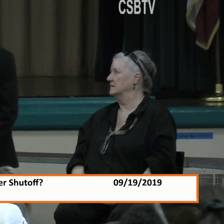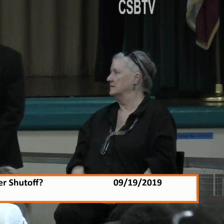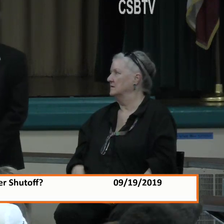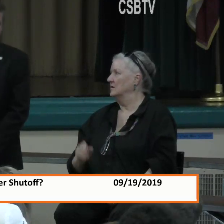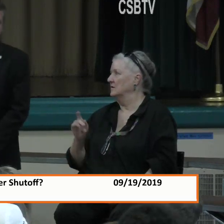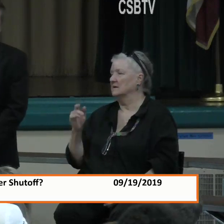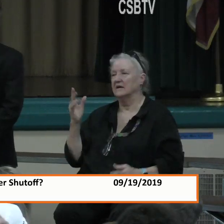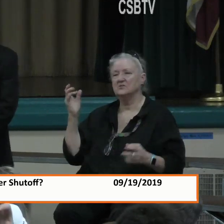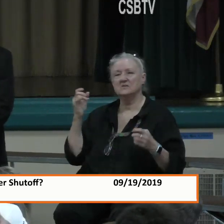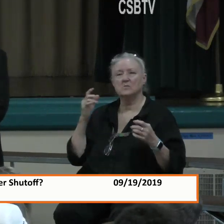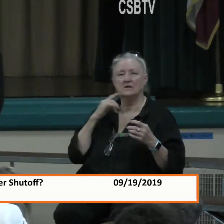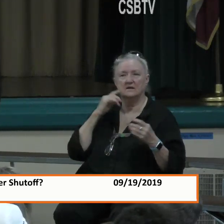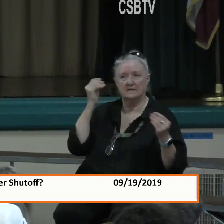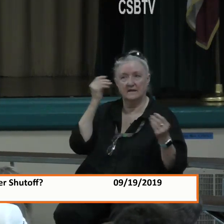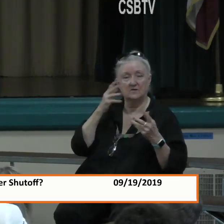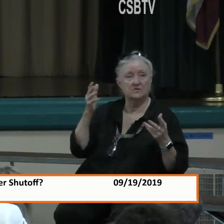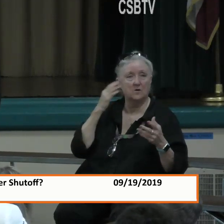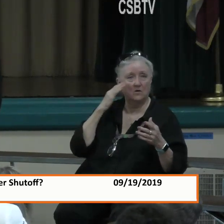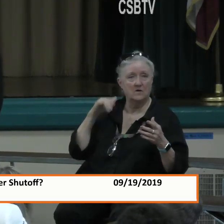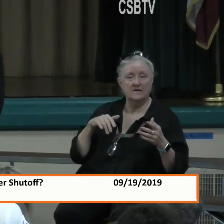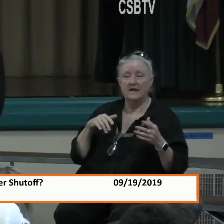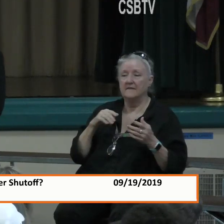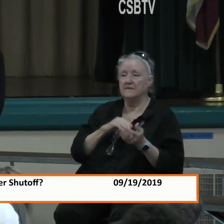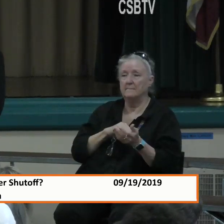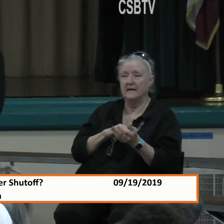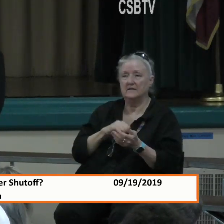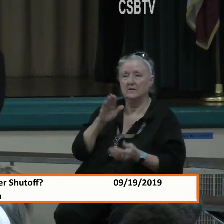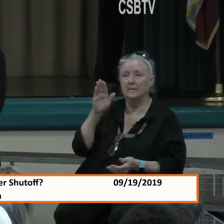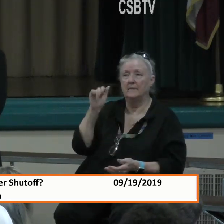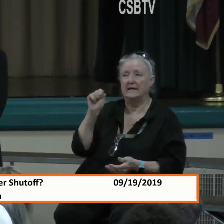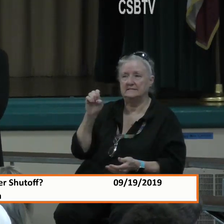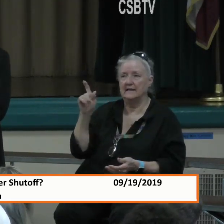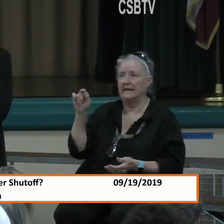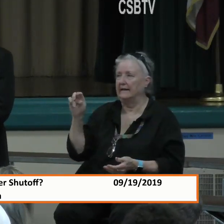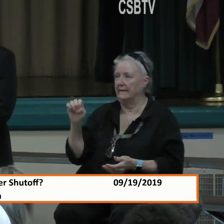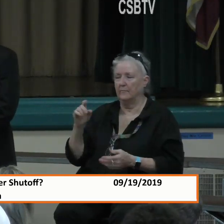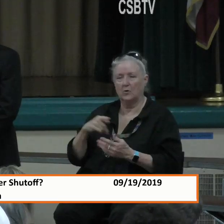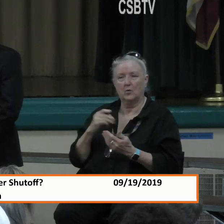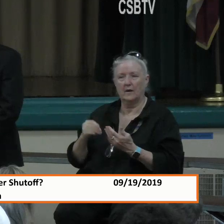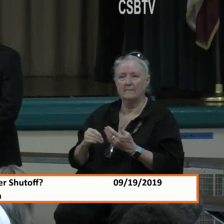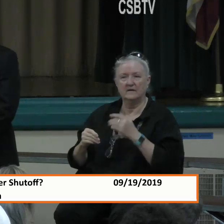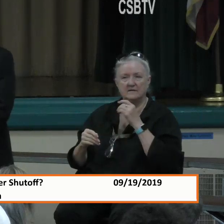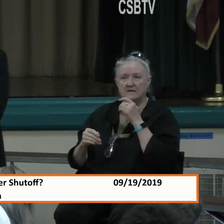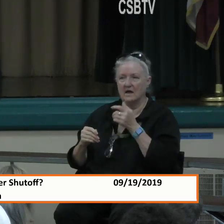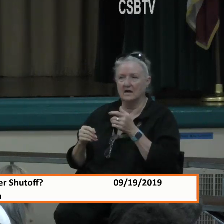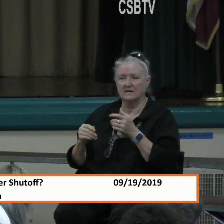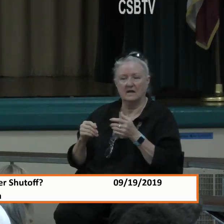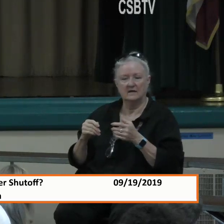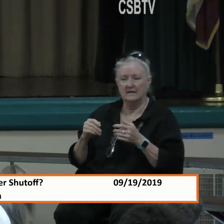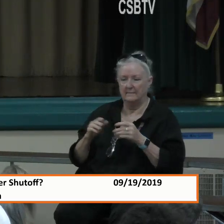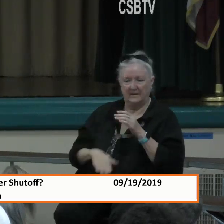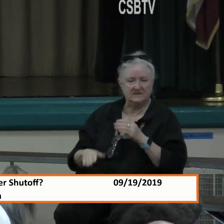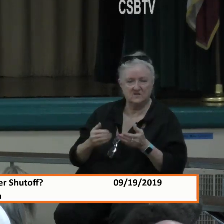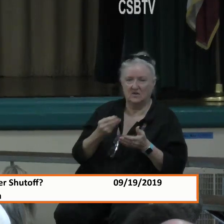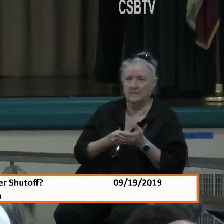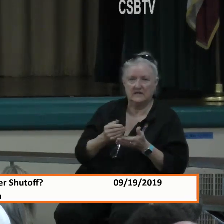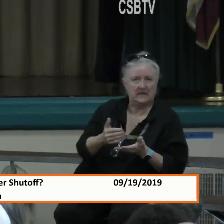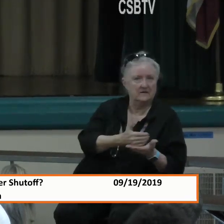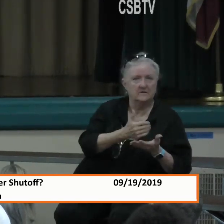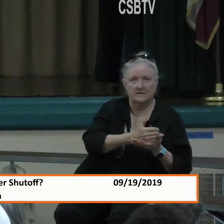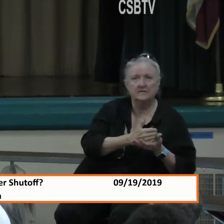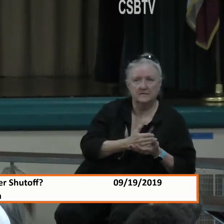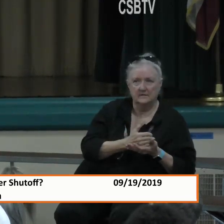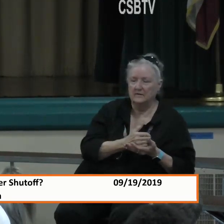Yeah, I wanted to let everybody know the medical baseline program is not an income-based program. Anybody